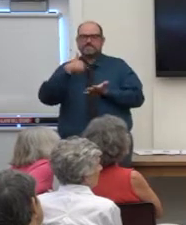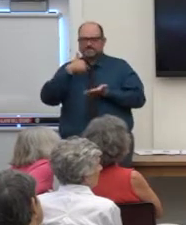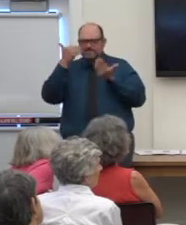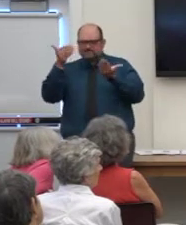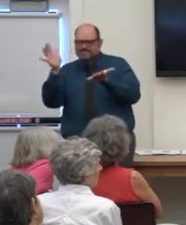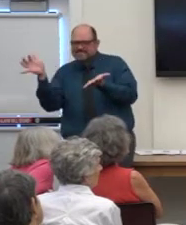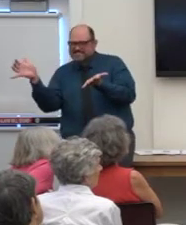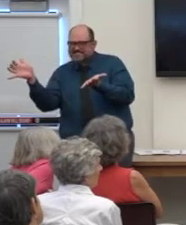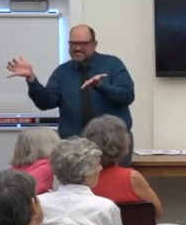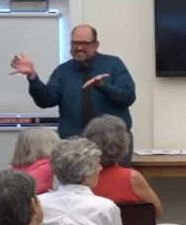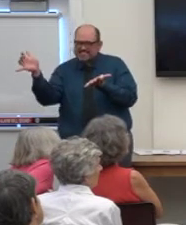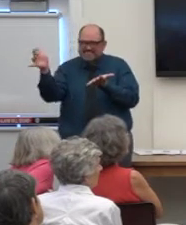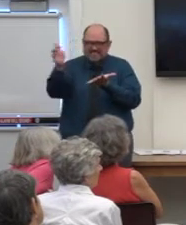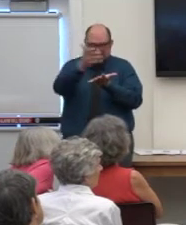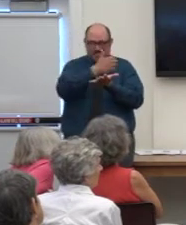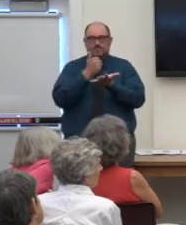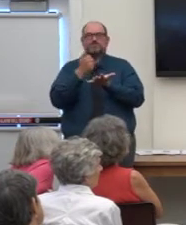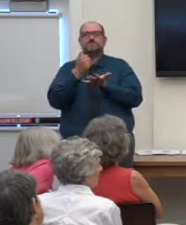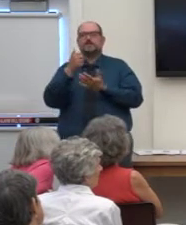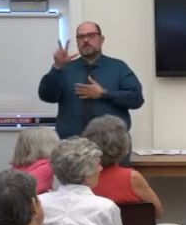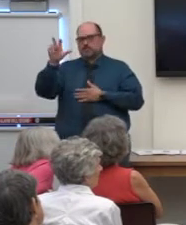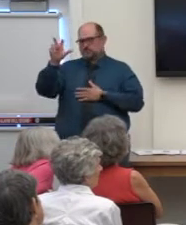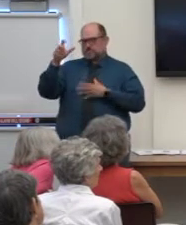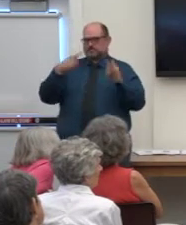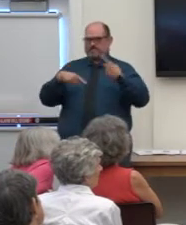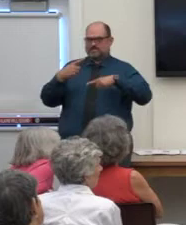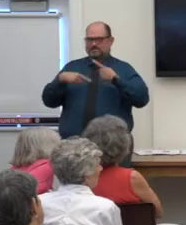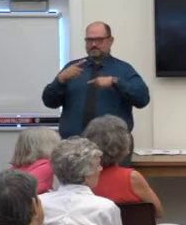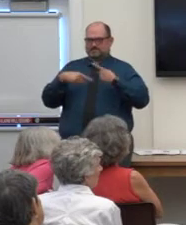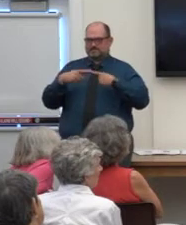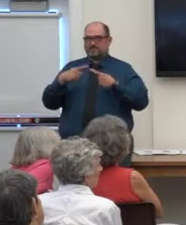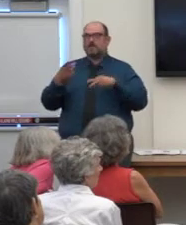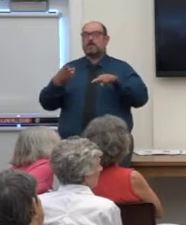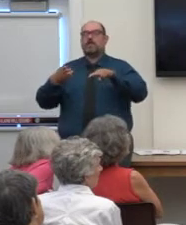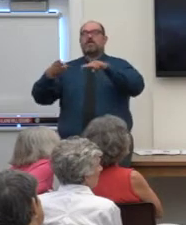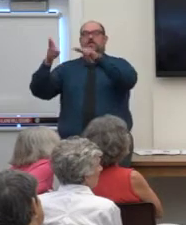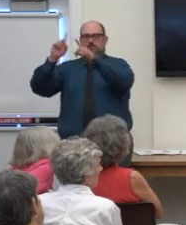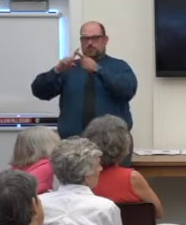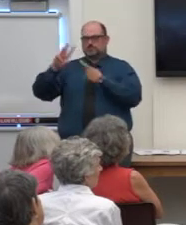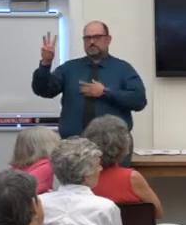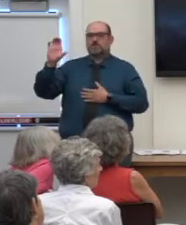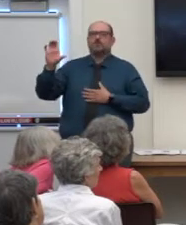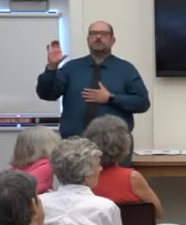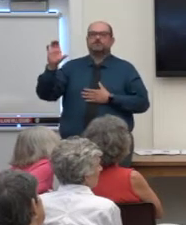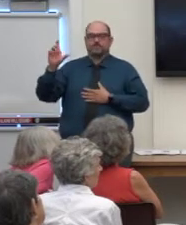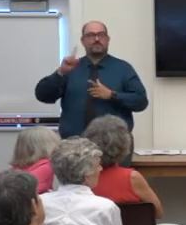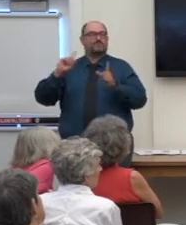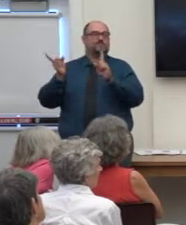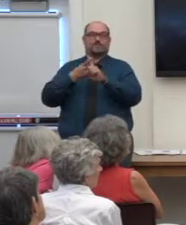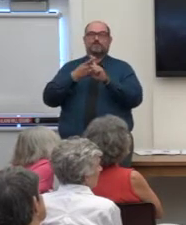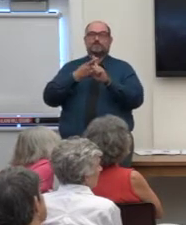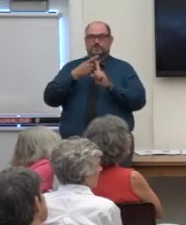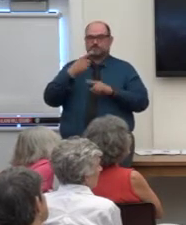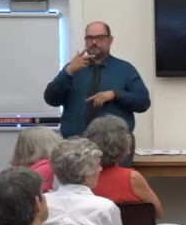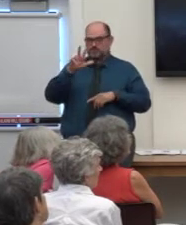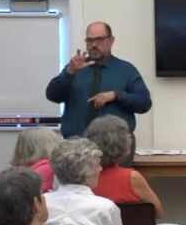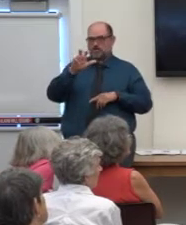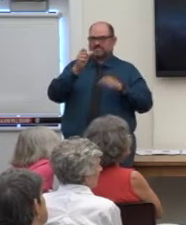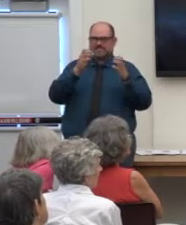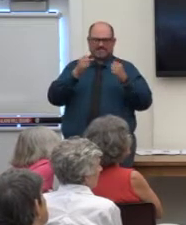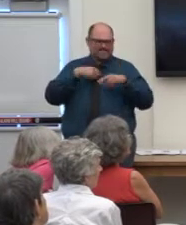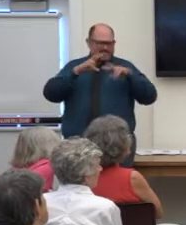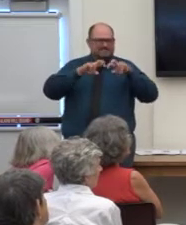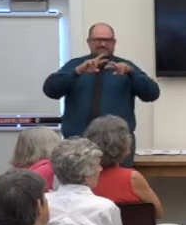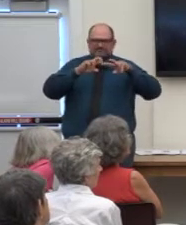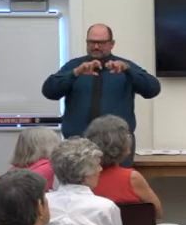signs. Later got up to 600, but, and I decided to look and see, you know, where did these signs come